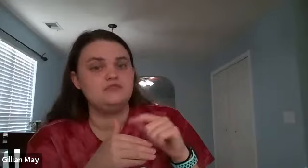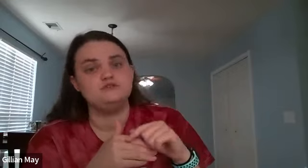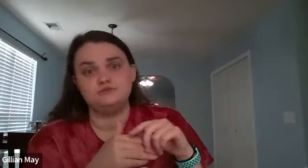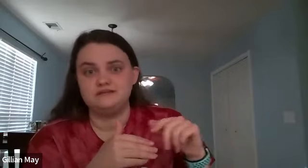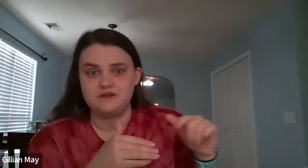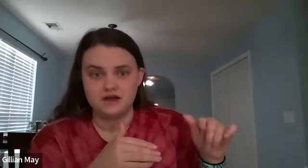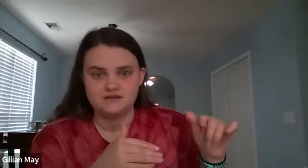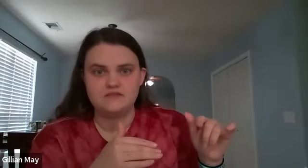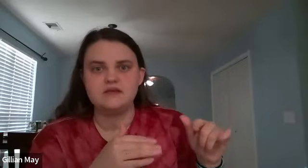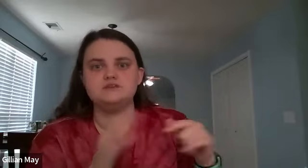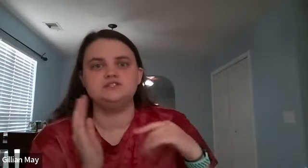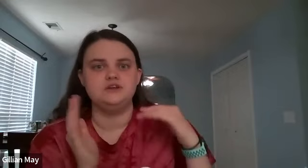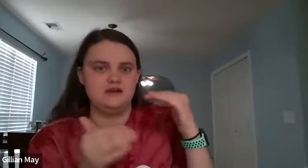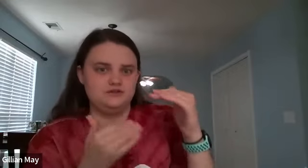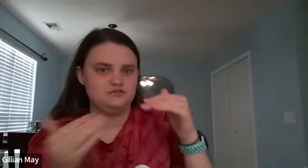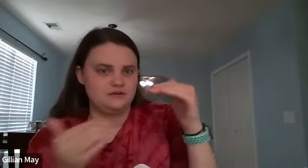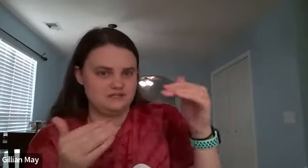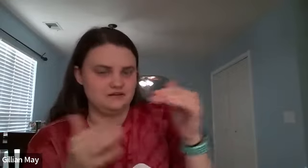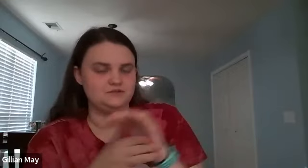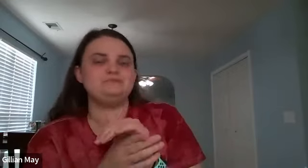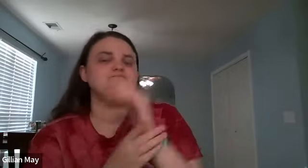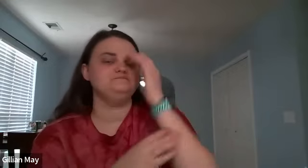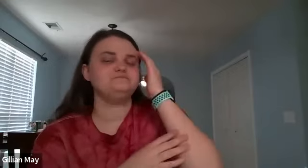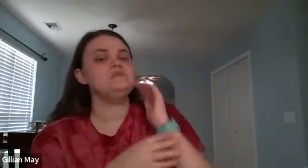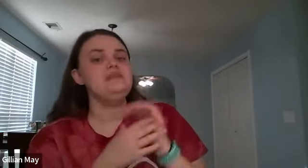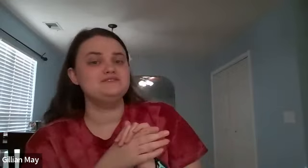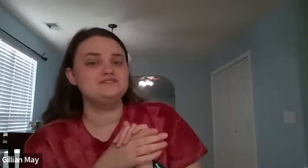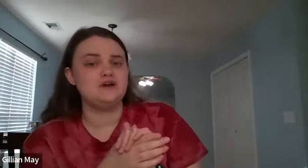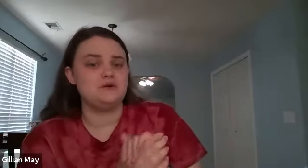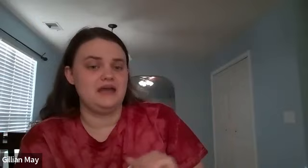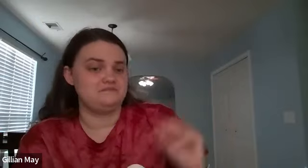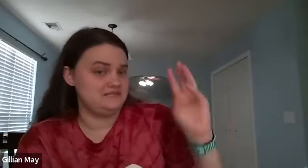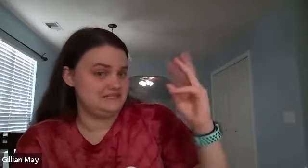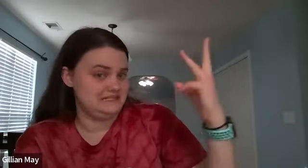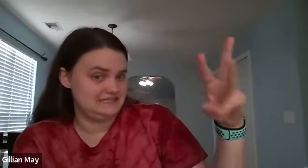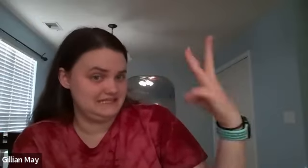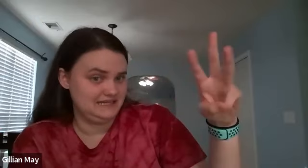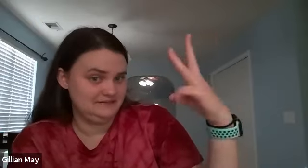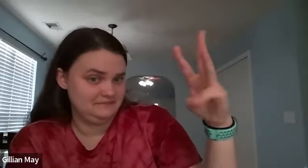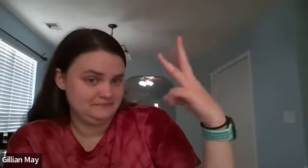through 25, and then I'll show you how you do the rest of the numbers. So we have 16.